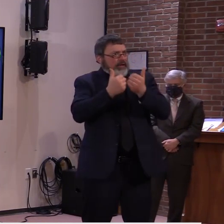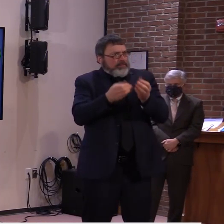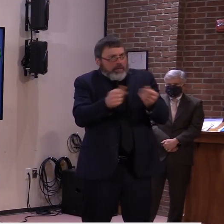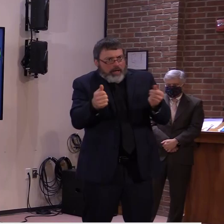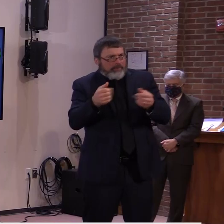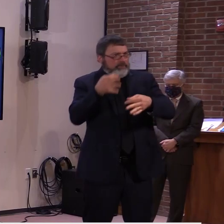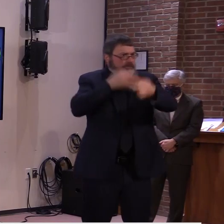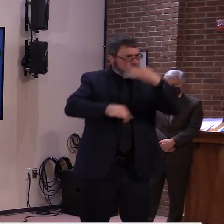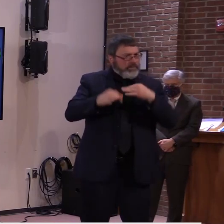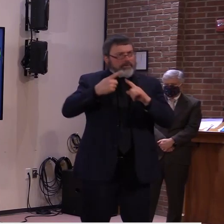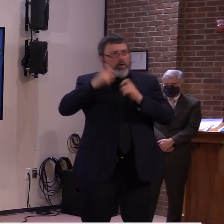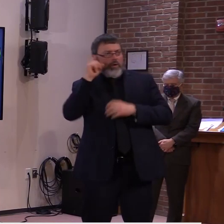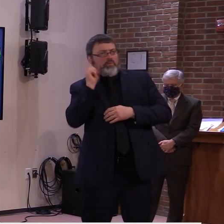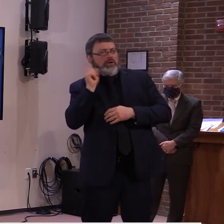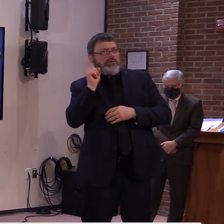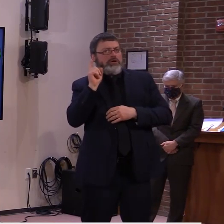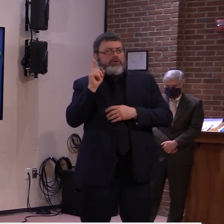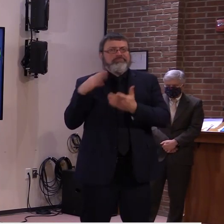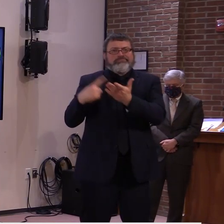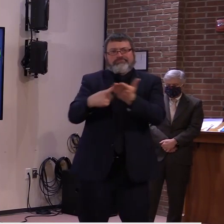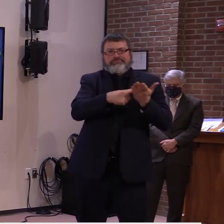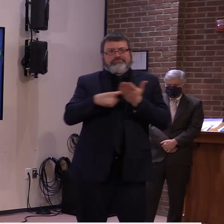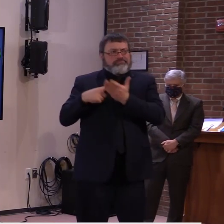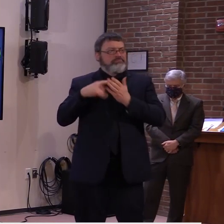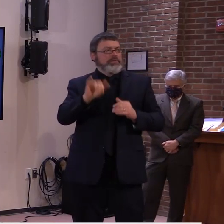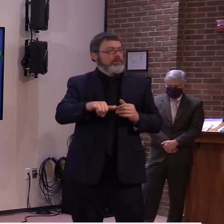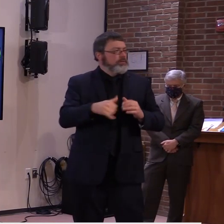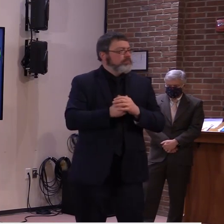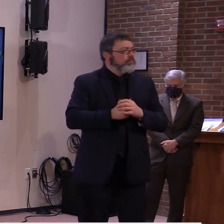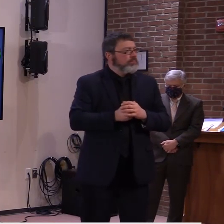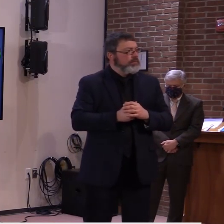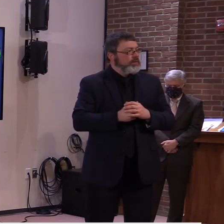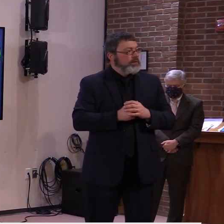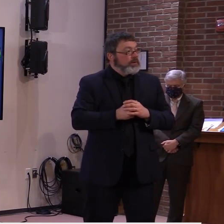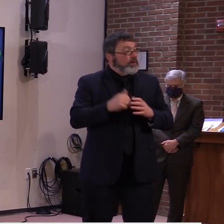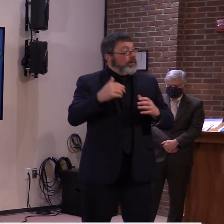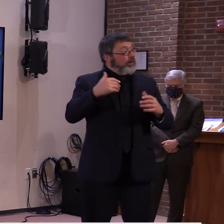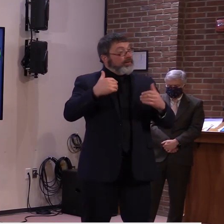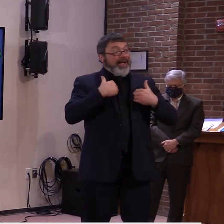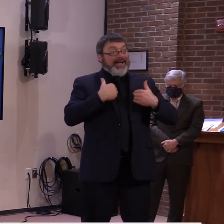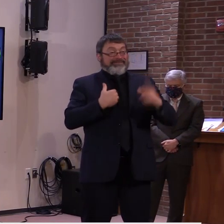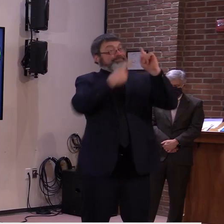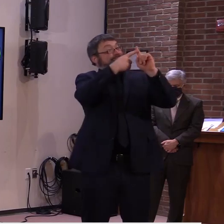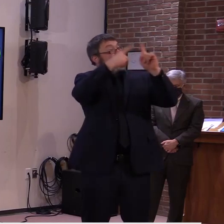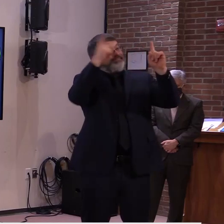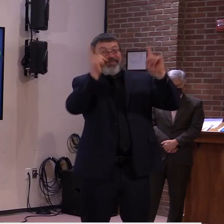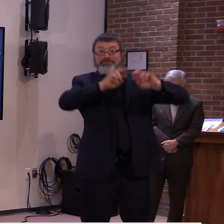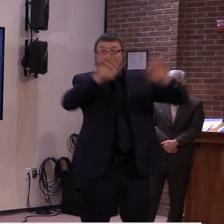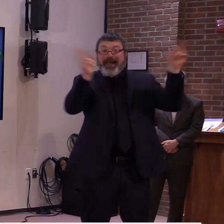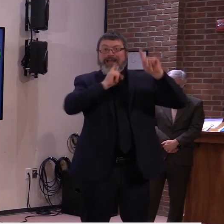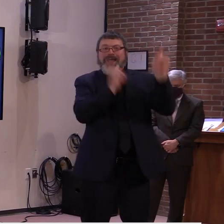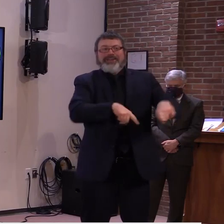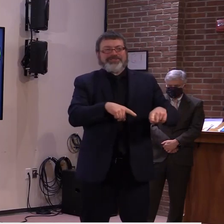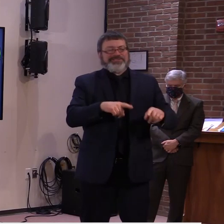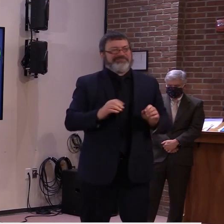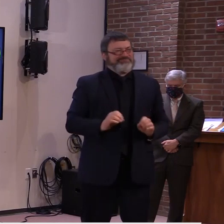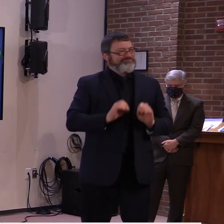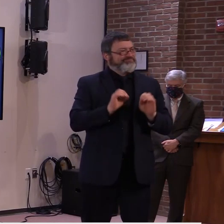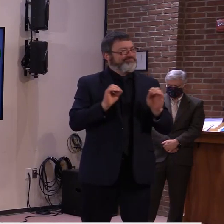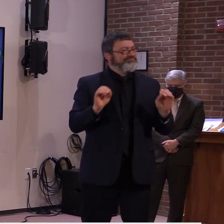My observation previously, I think, is still holding up, that there's no easy solution to this issue. You know, the issues relating to